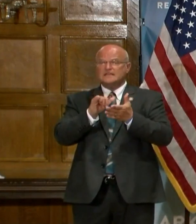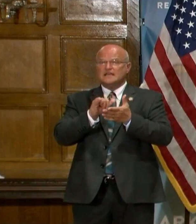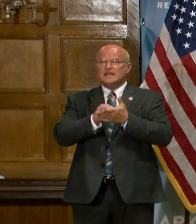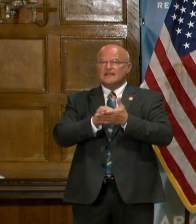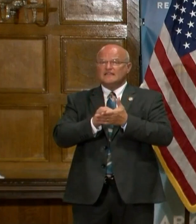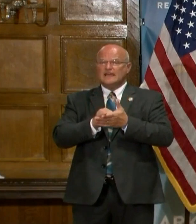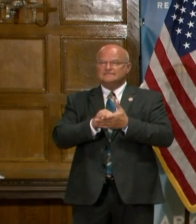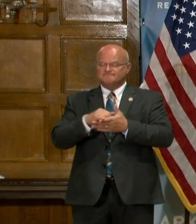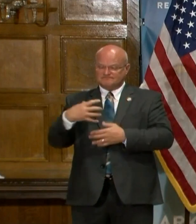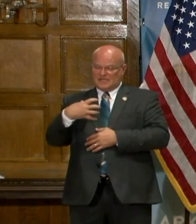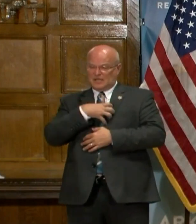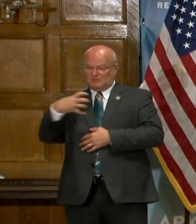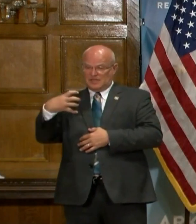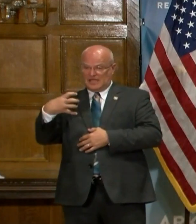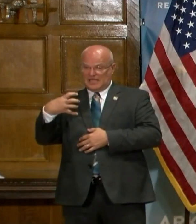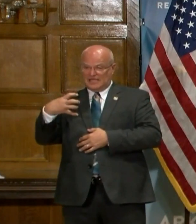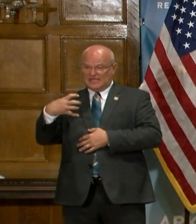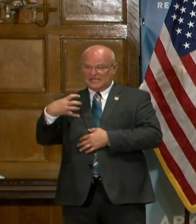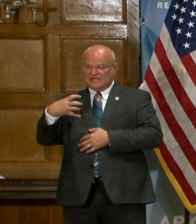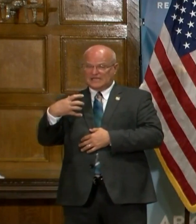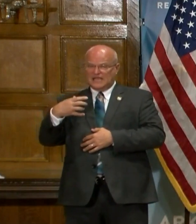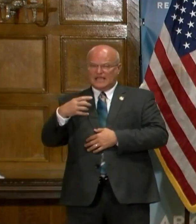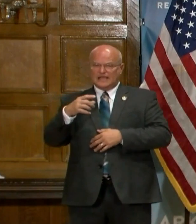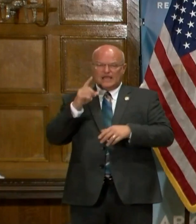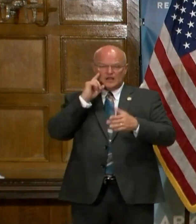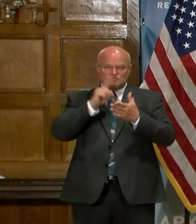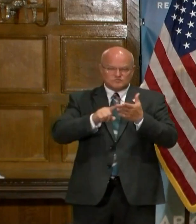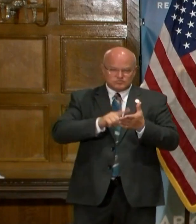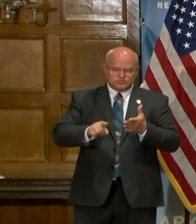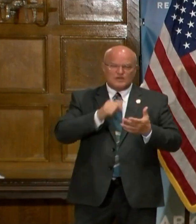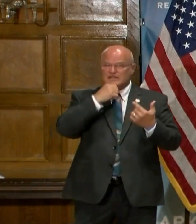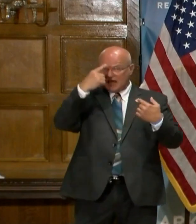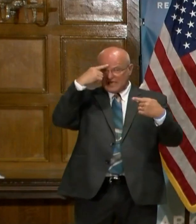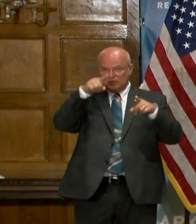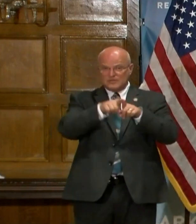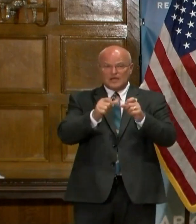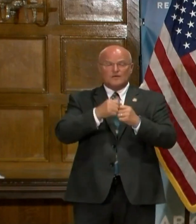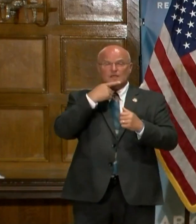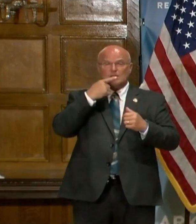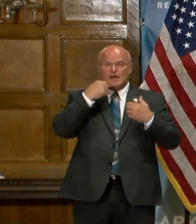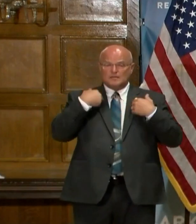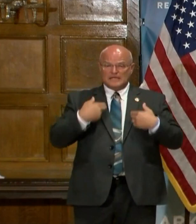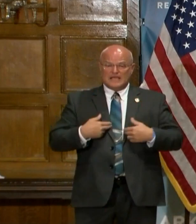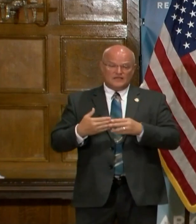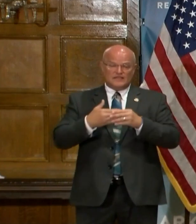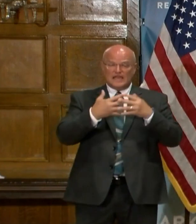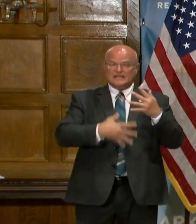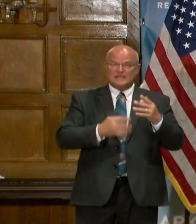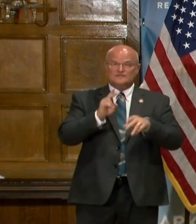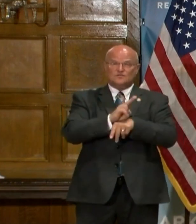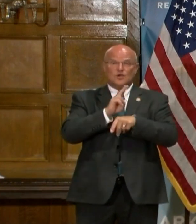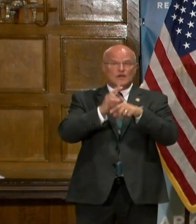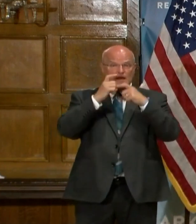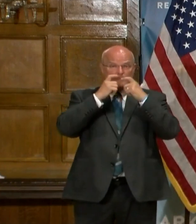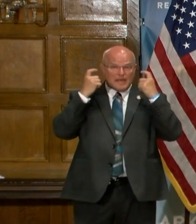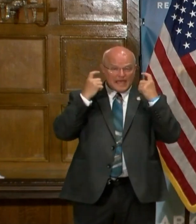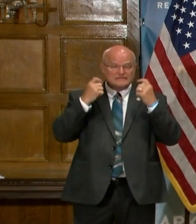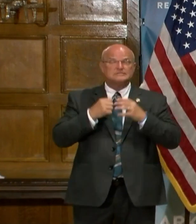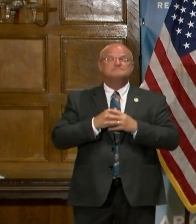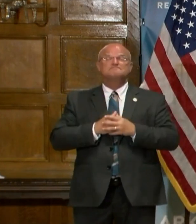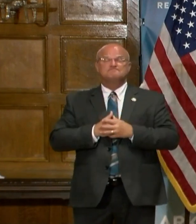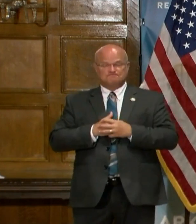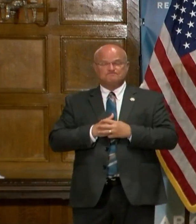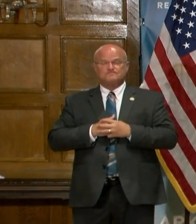there's a complaint and there's a review and they're not complying with the public health guidelines for wearing a mask.